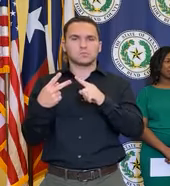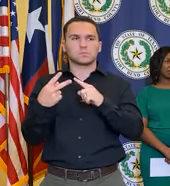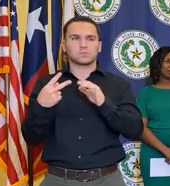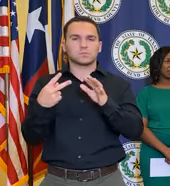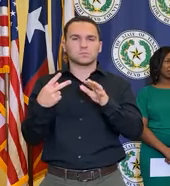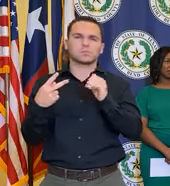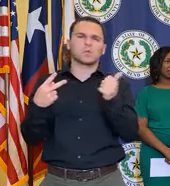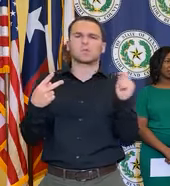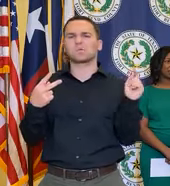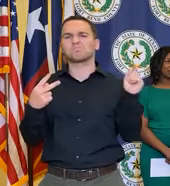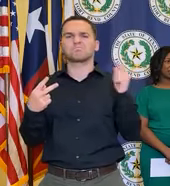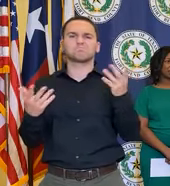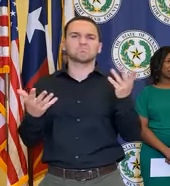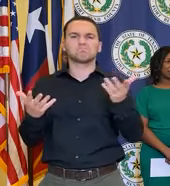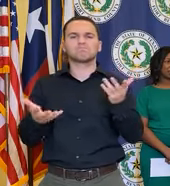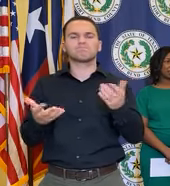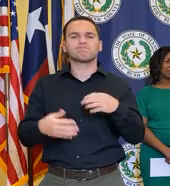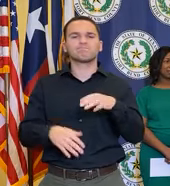other, you know, the